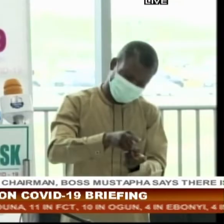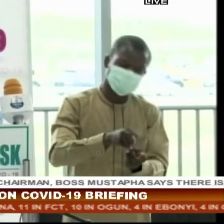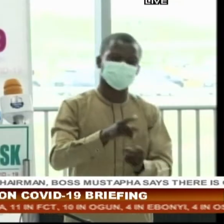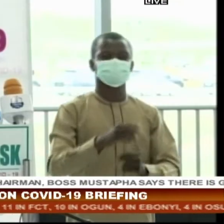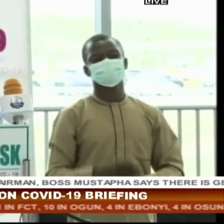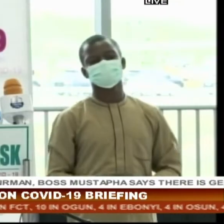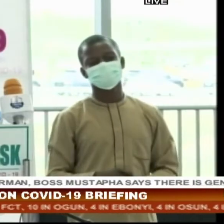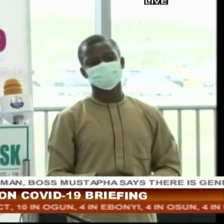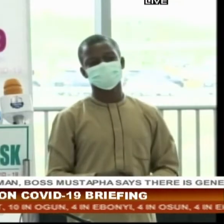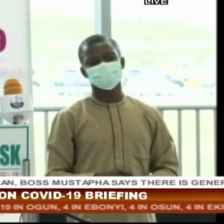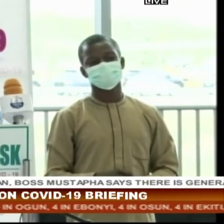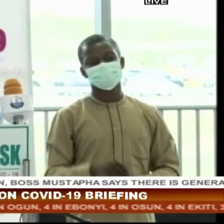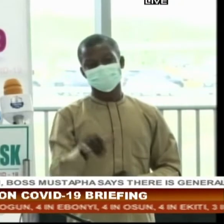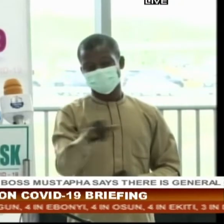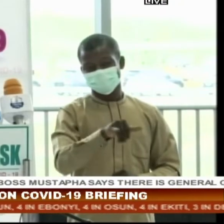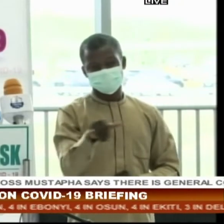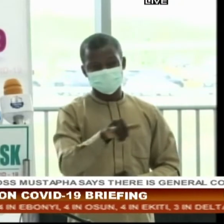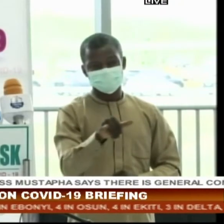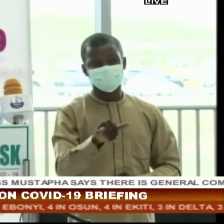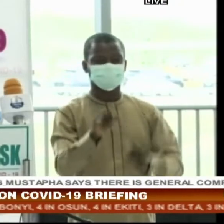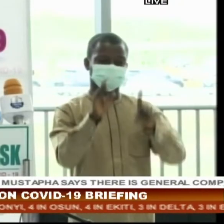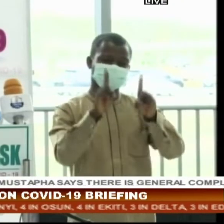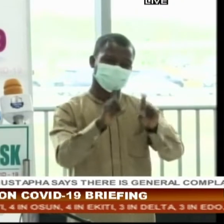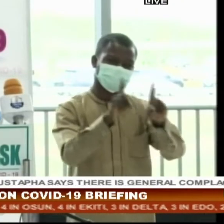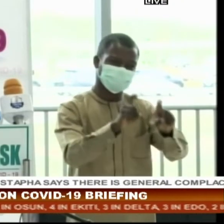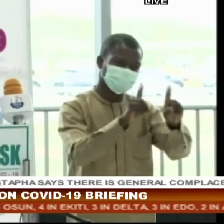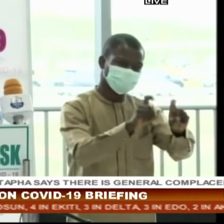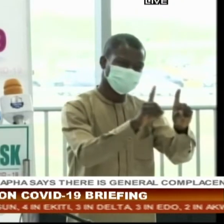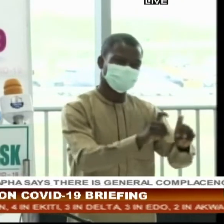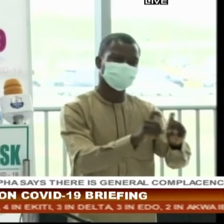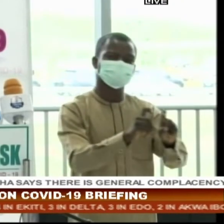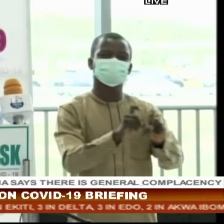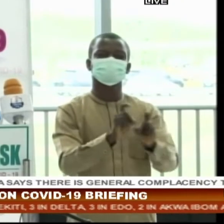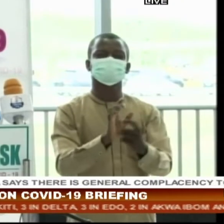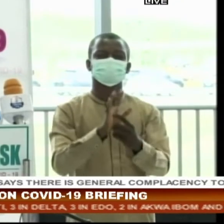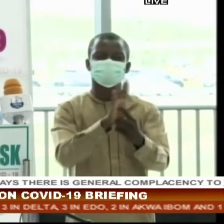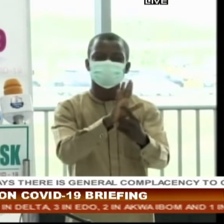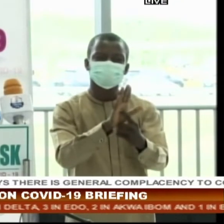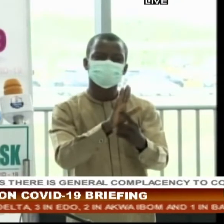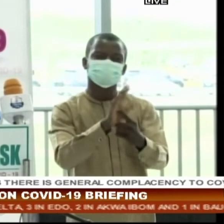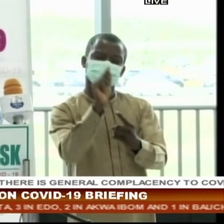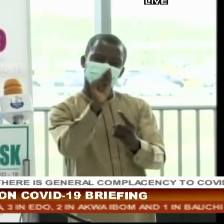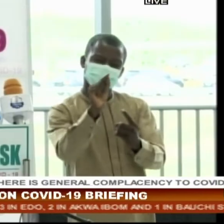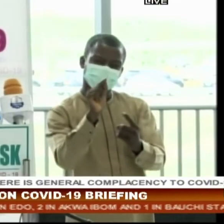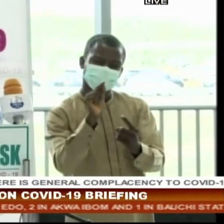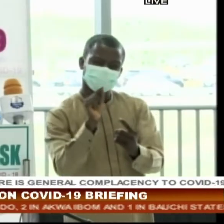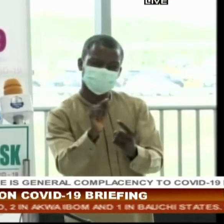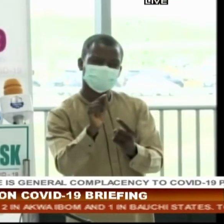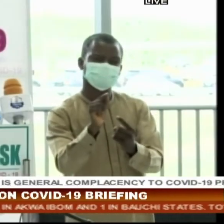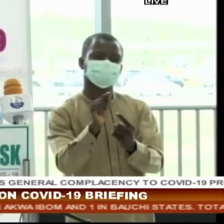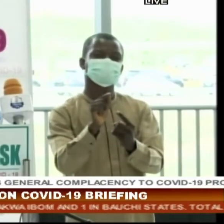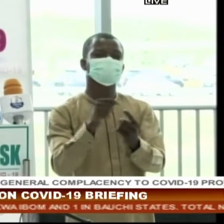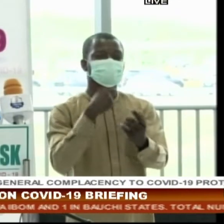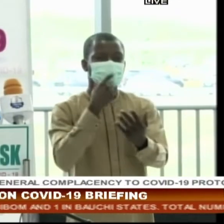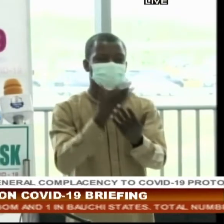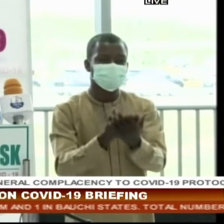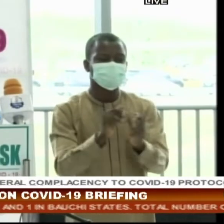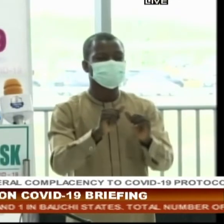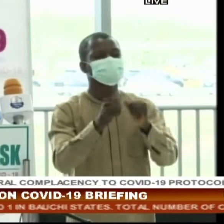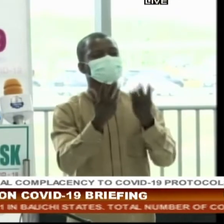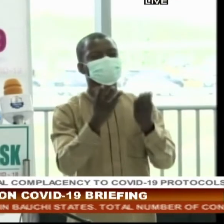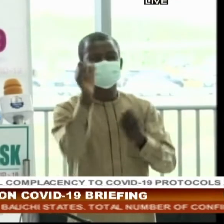Similarly, the cumulative test positivity ratio, TPR, which shows how many percent of